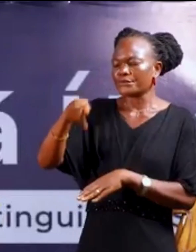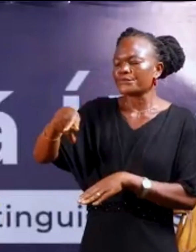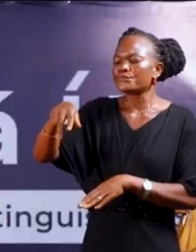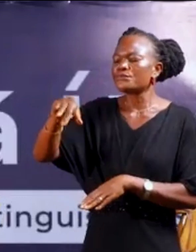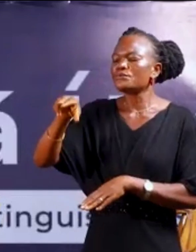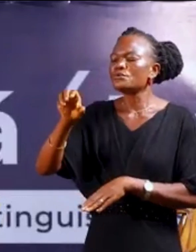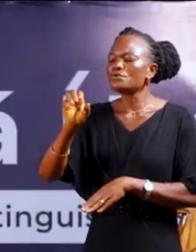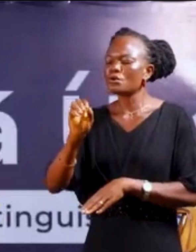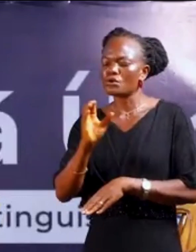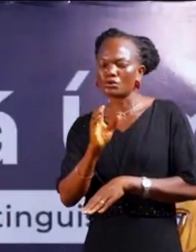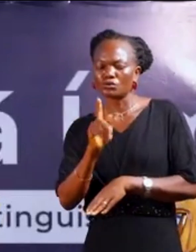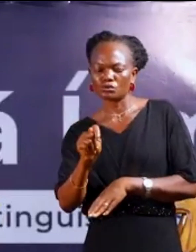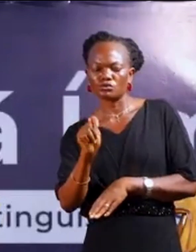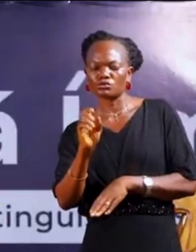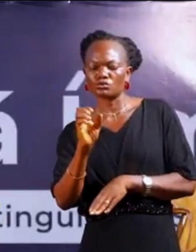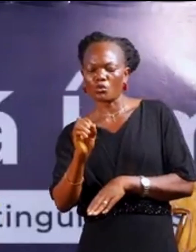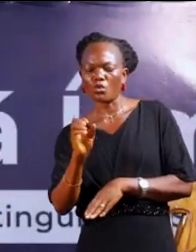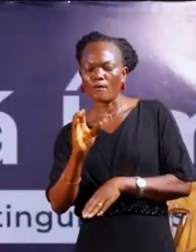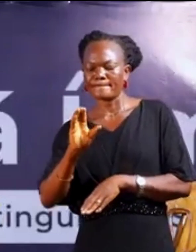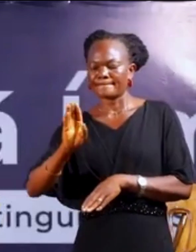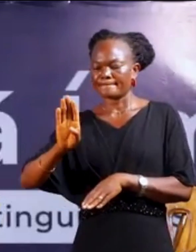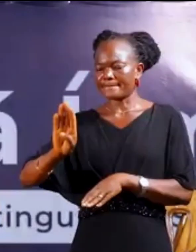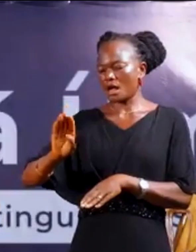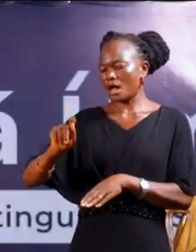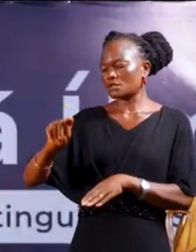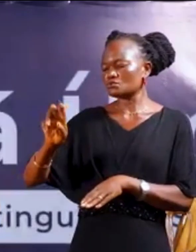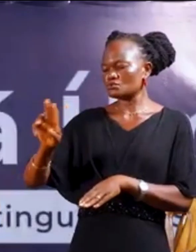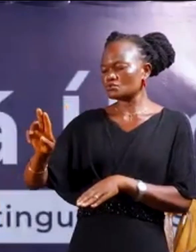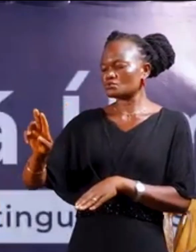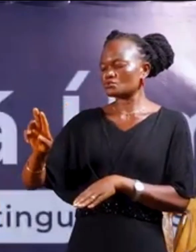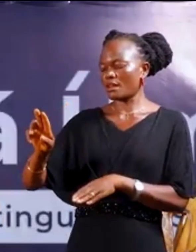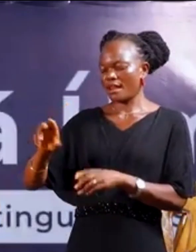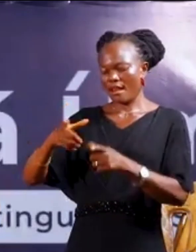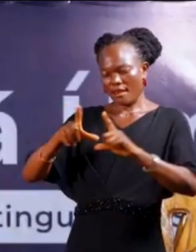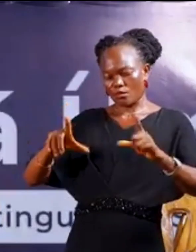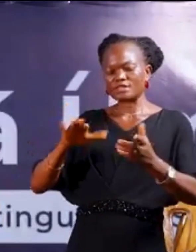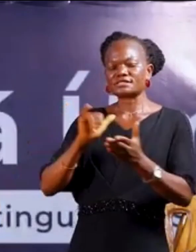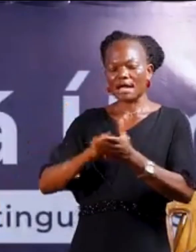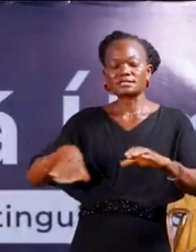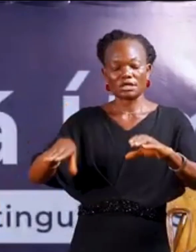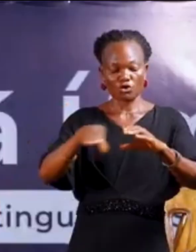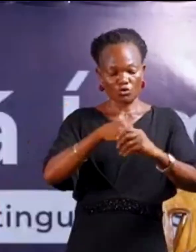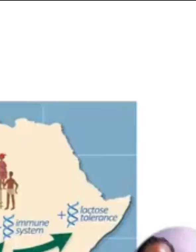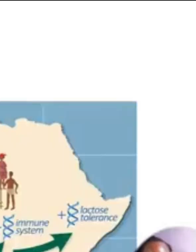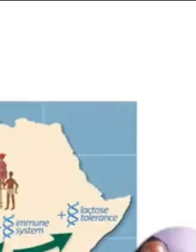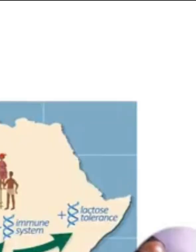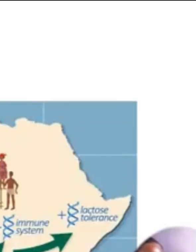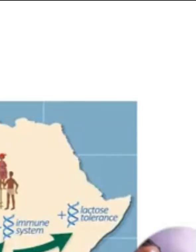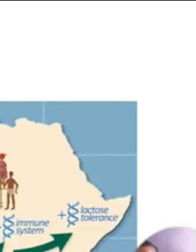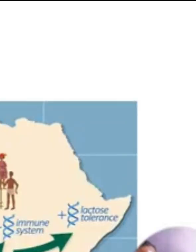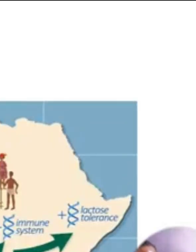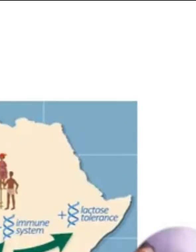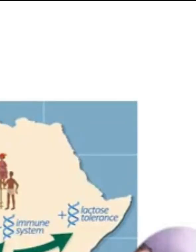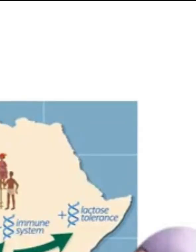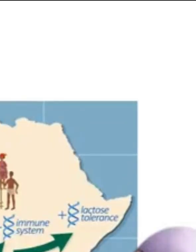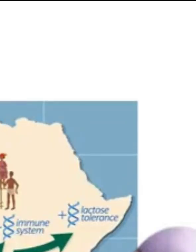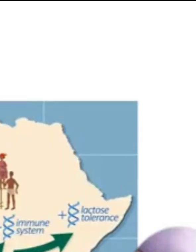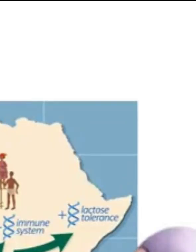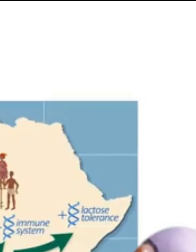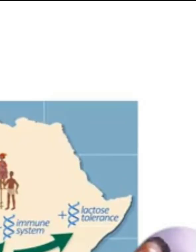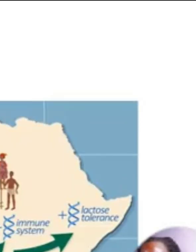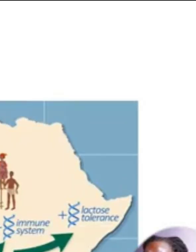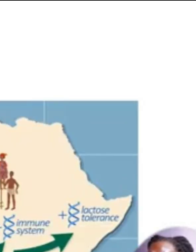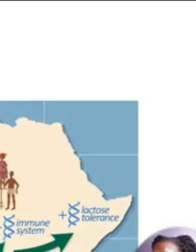Proto-Bantu language. And that includes Igbo. So if you look at the map that I have here, you